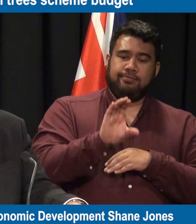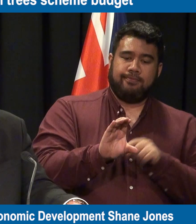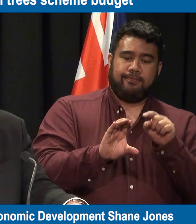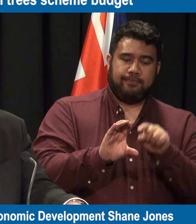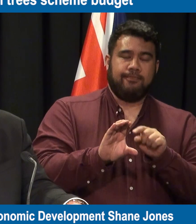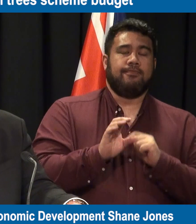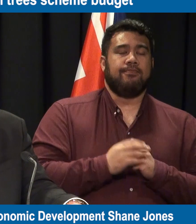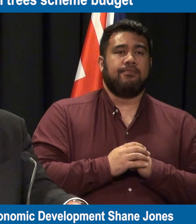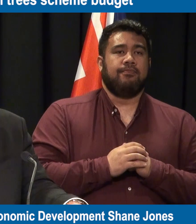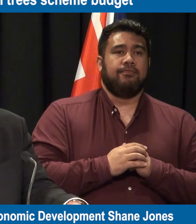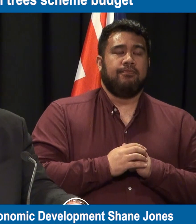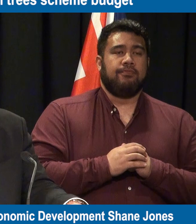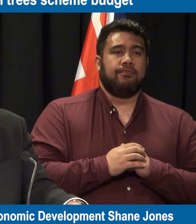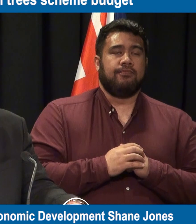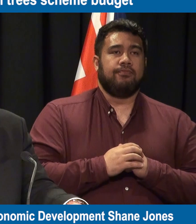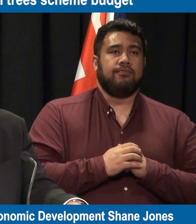we've allocated,